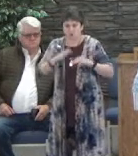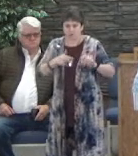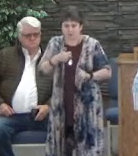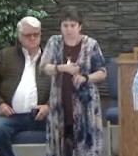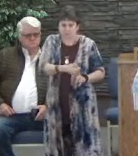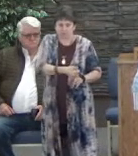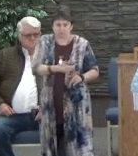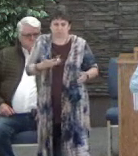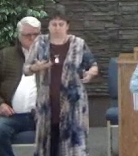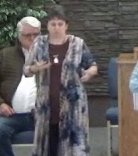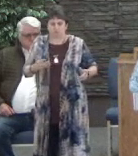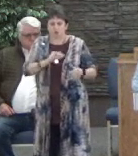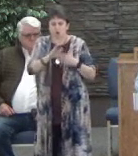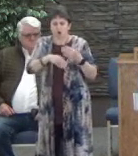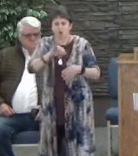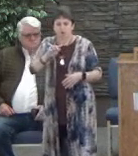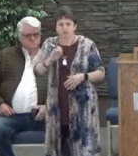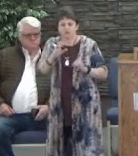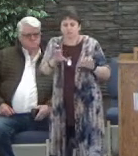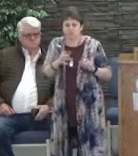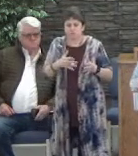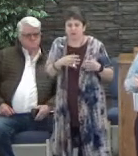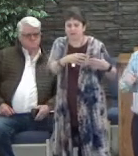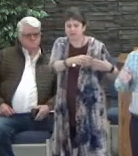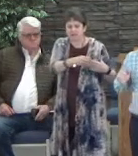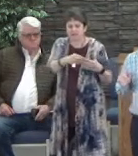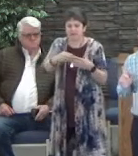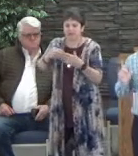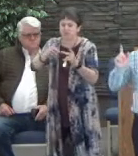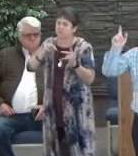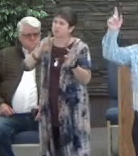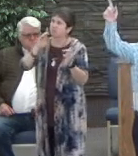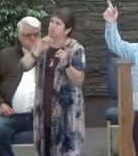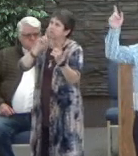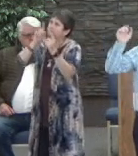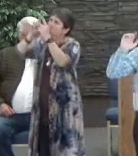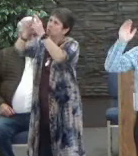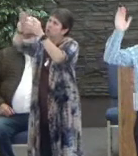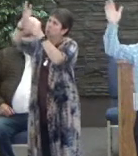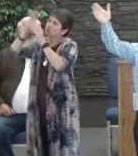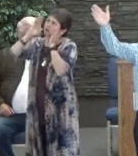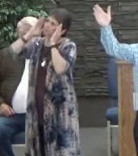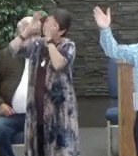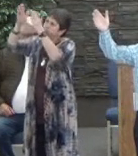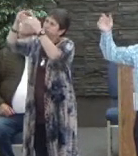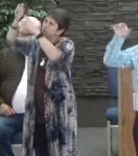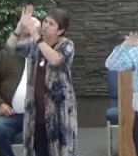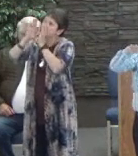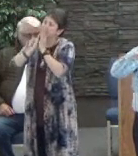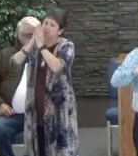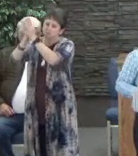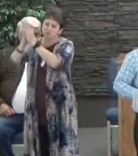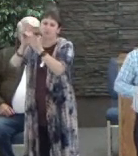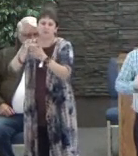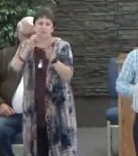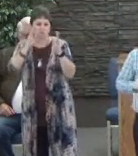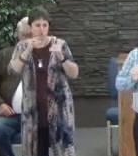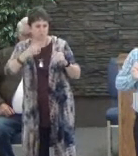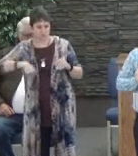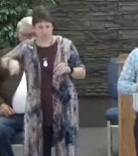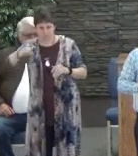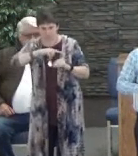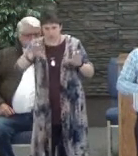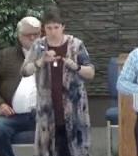Jehoshaphat. All Jehoshaphat did was lead the people in pointing them to God in prayer. And that's what we're hoping to